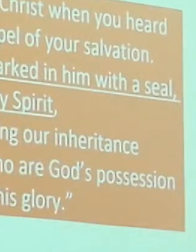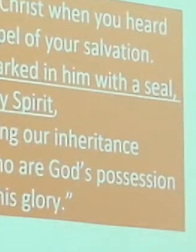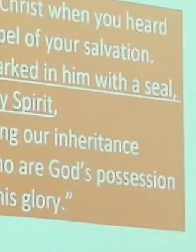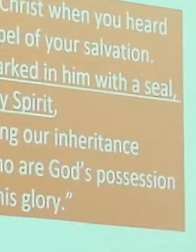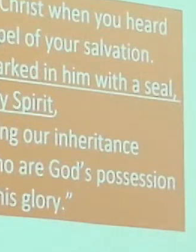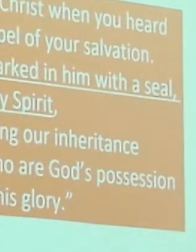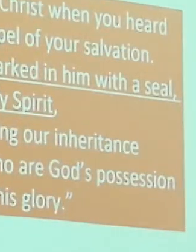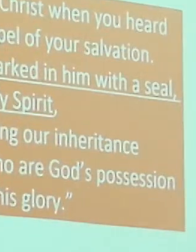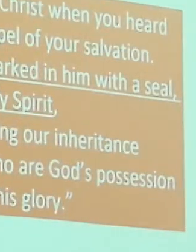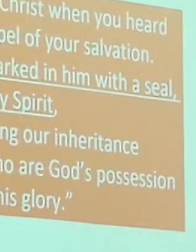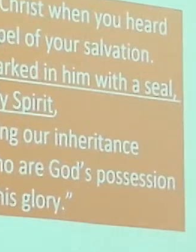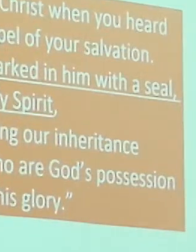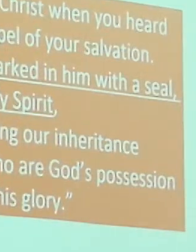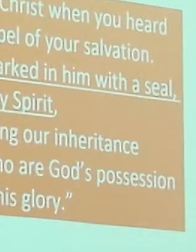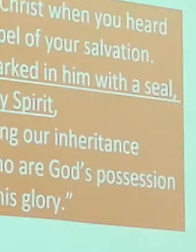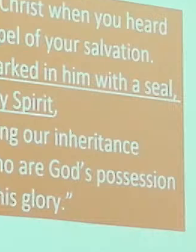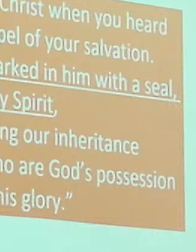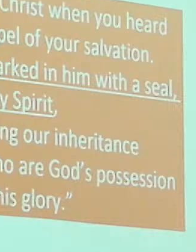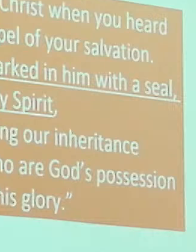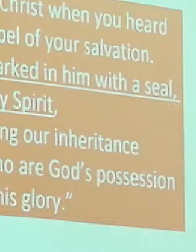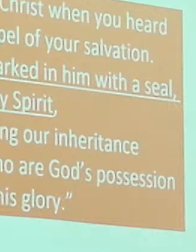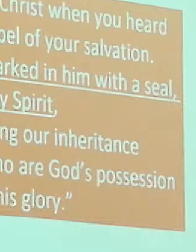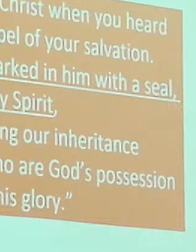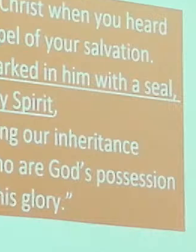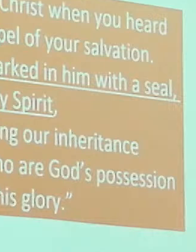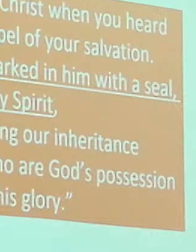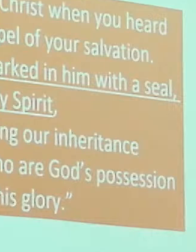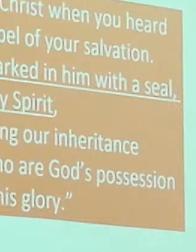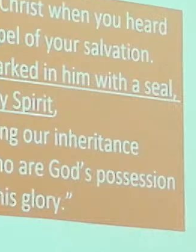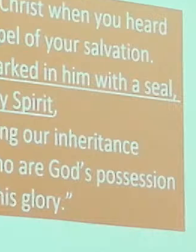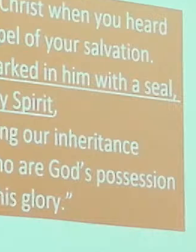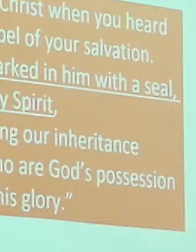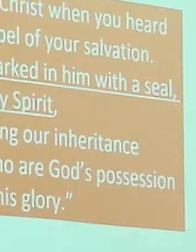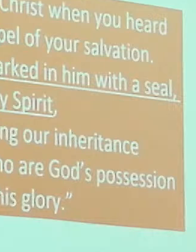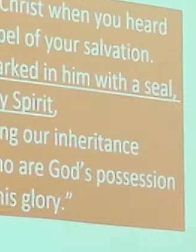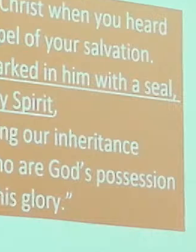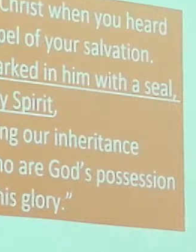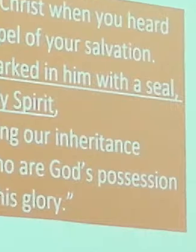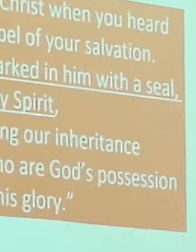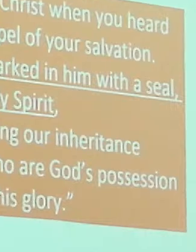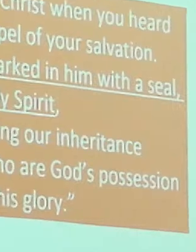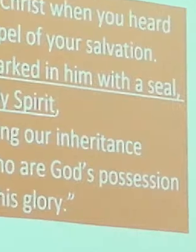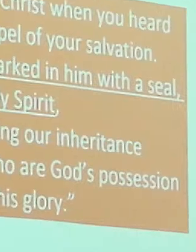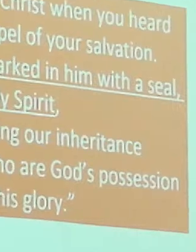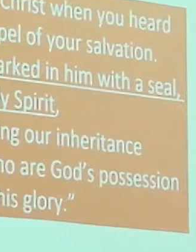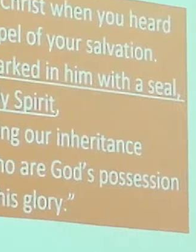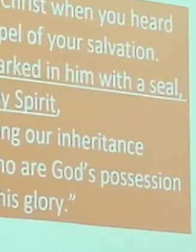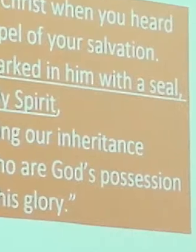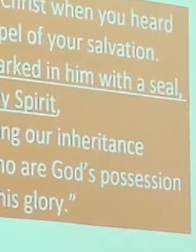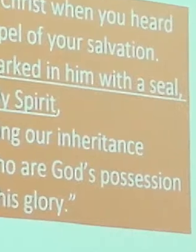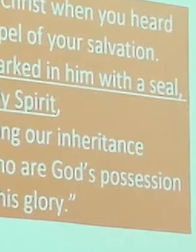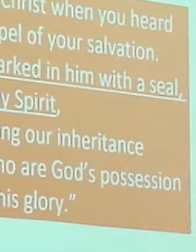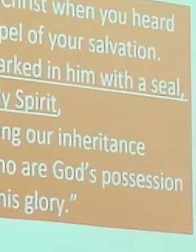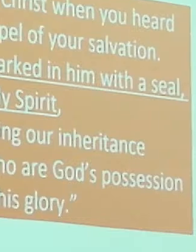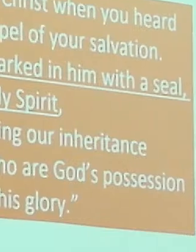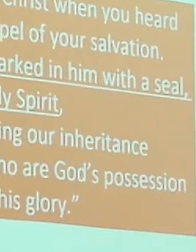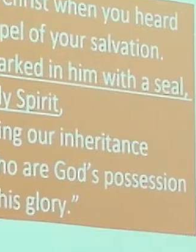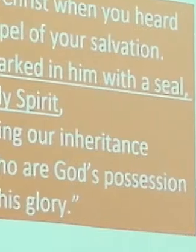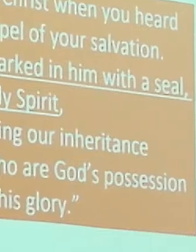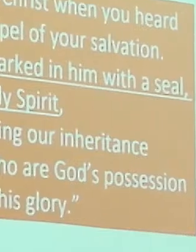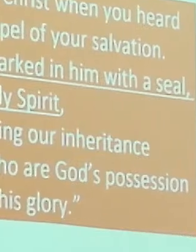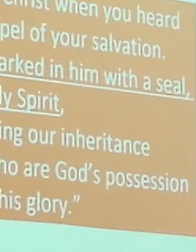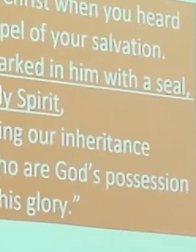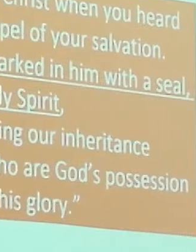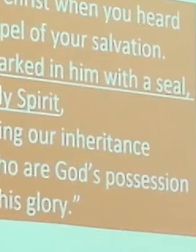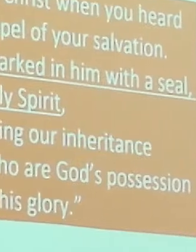where he says, "You also were included in Christ when you heard the message of truth,